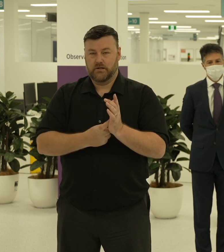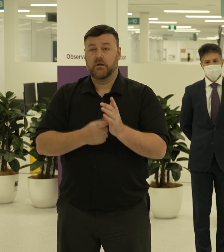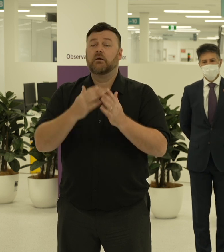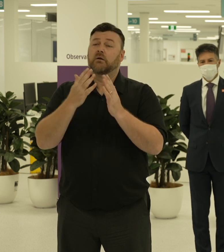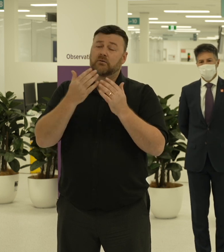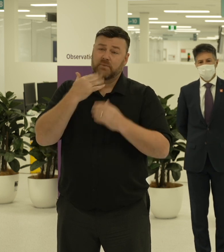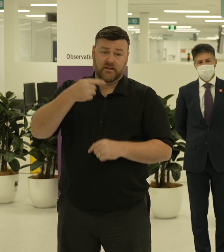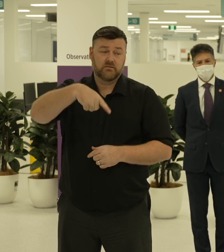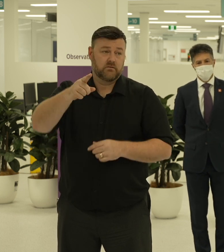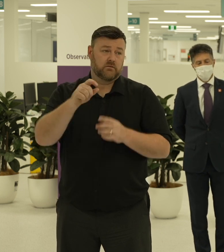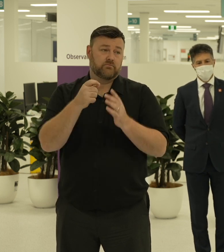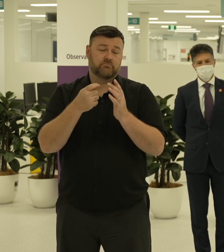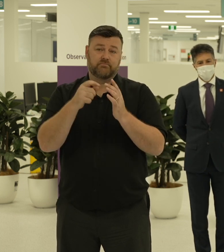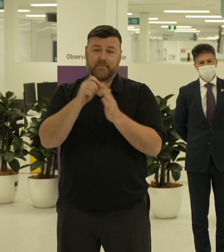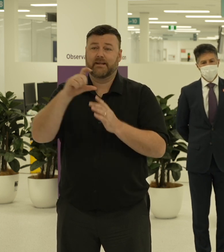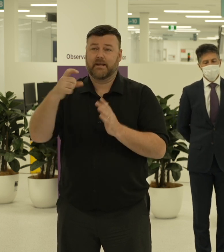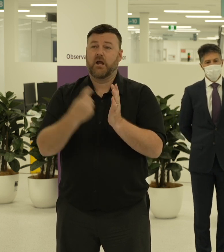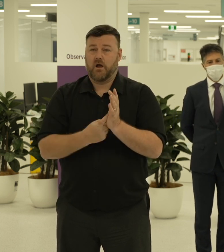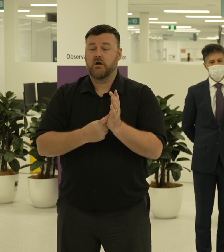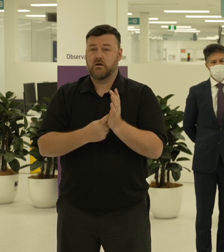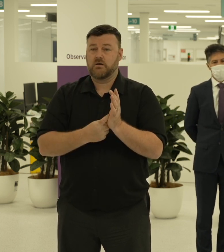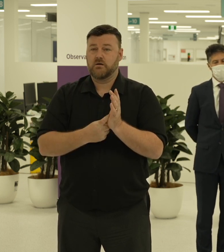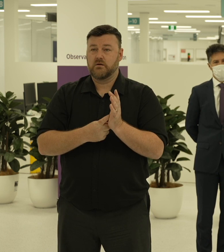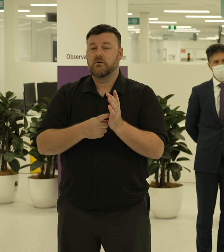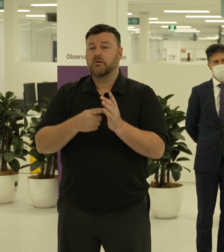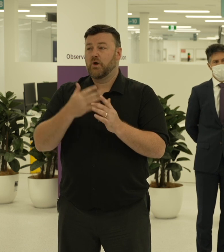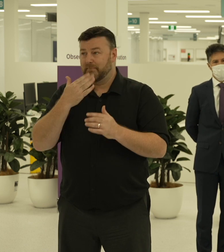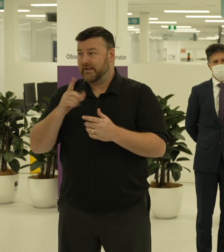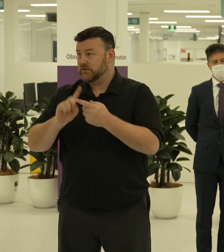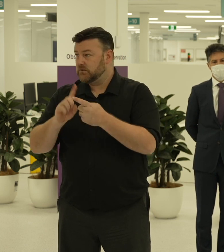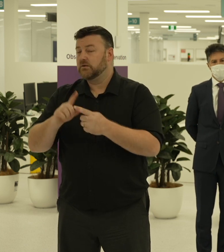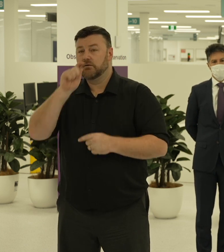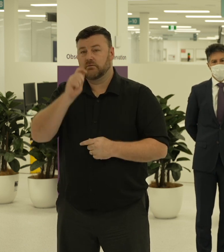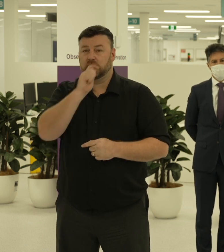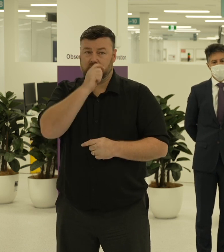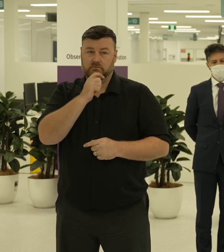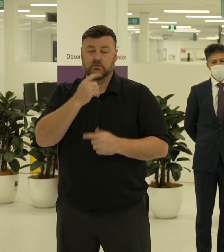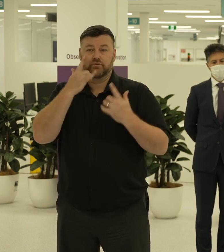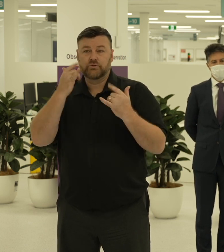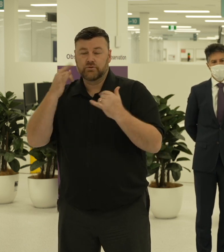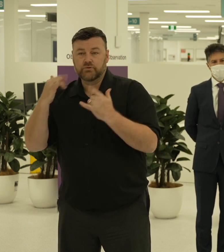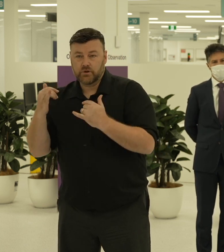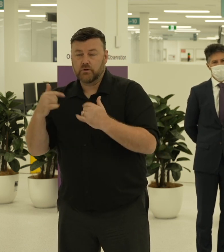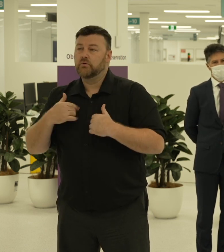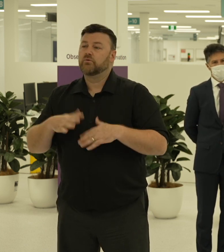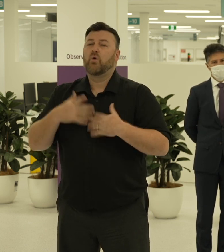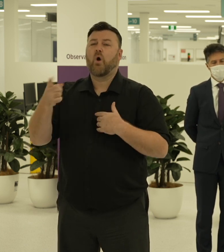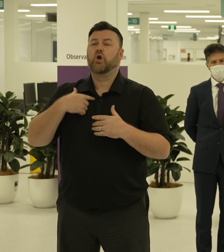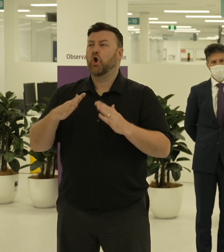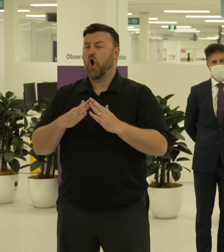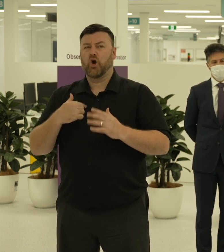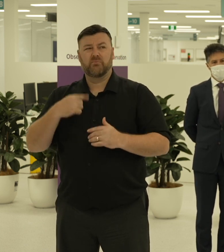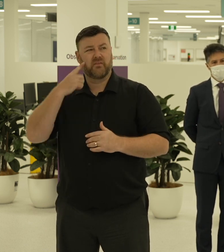turnaround times for our PCR have improved significantly, and we wouldn't want you to sit at home not realising that you can get